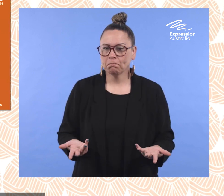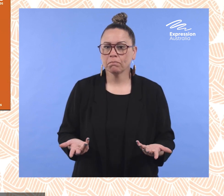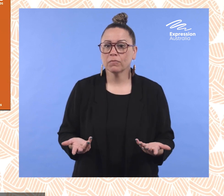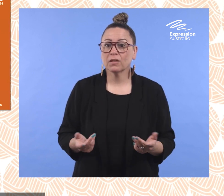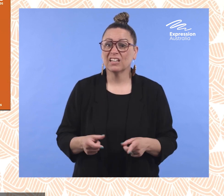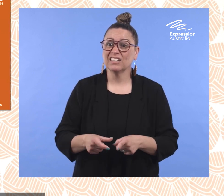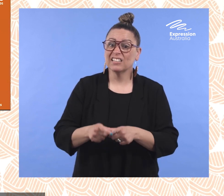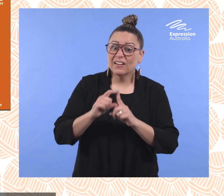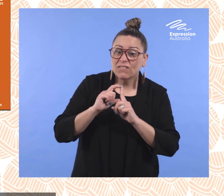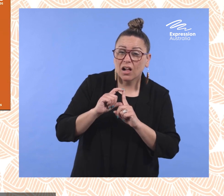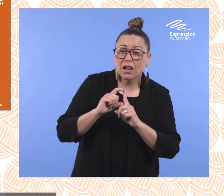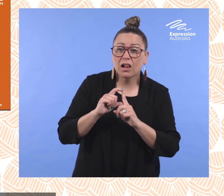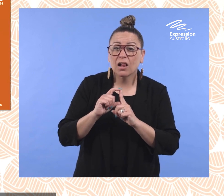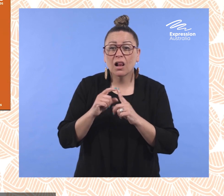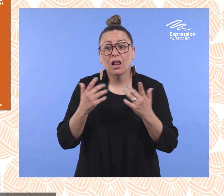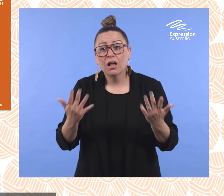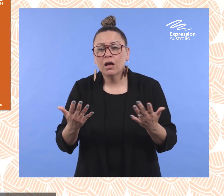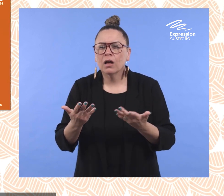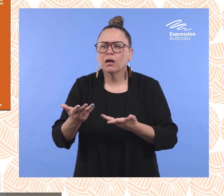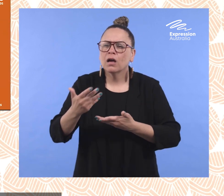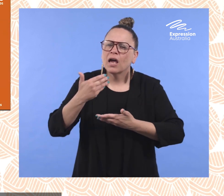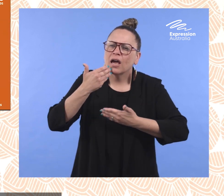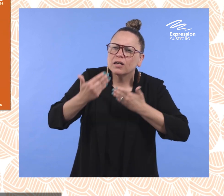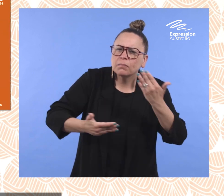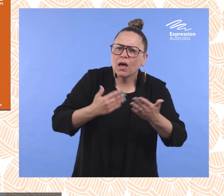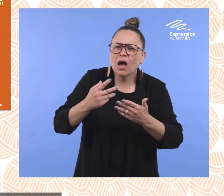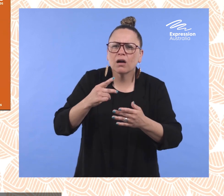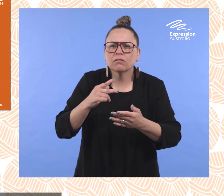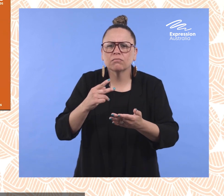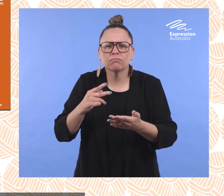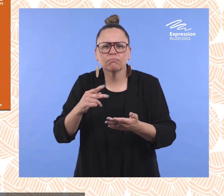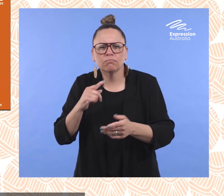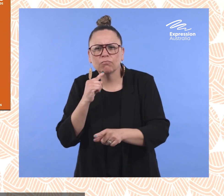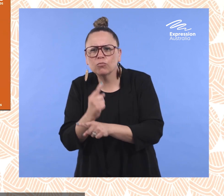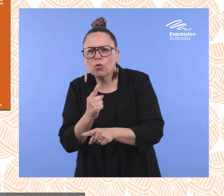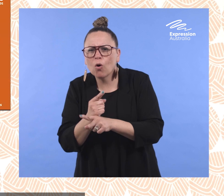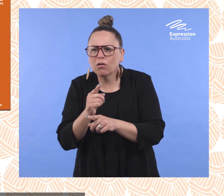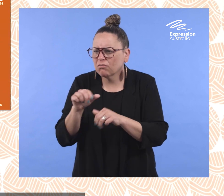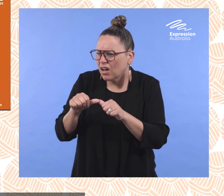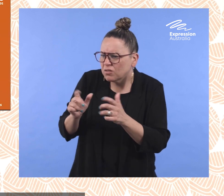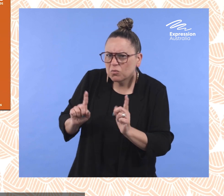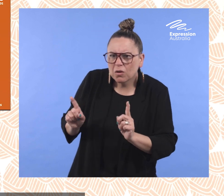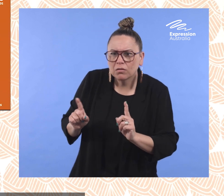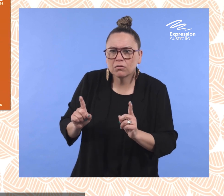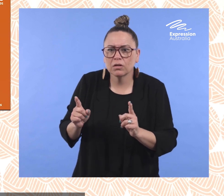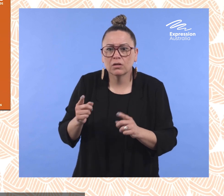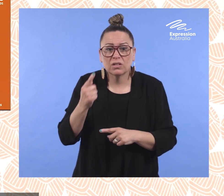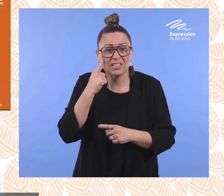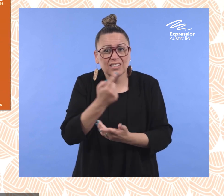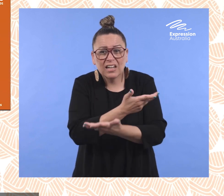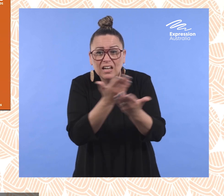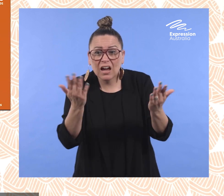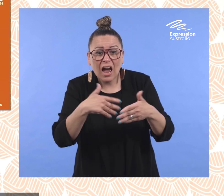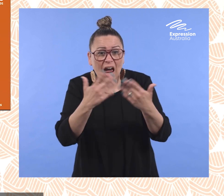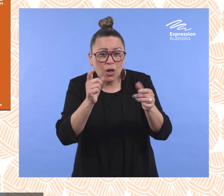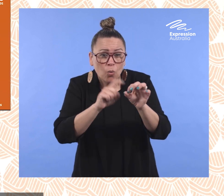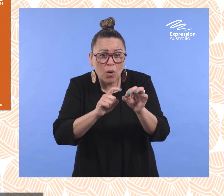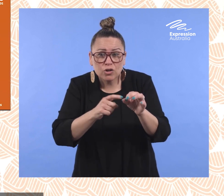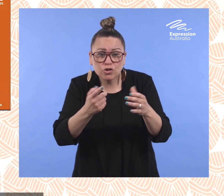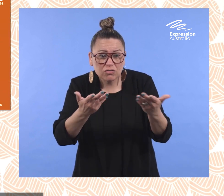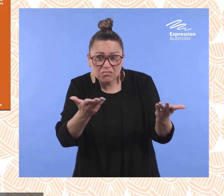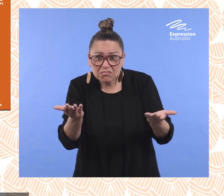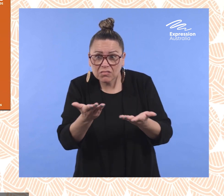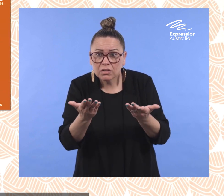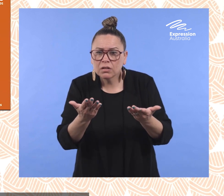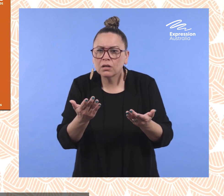So the pointy bit, how do we talk about the voice, Aunty Munya? And we'd love to see if there's any questions. We did